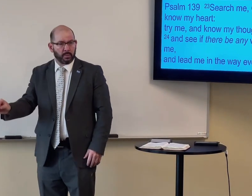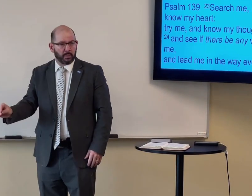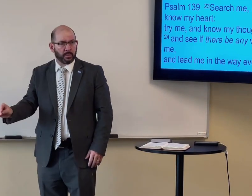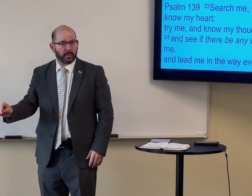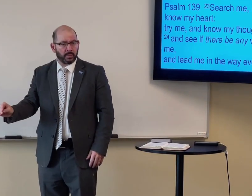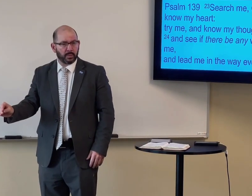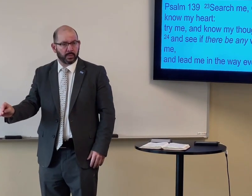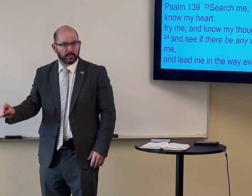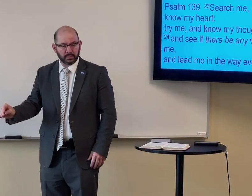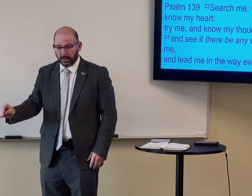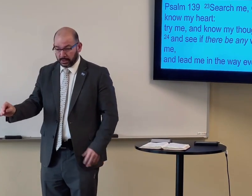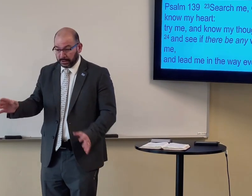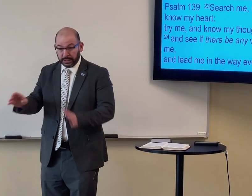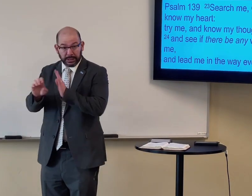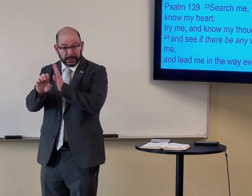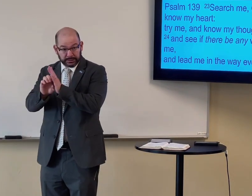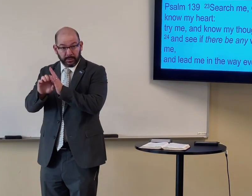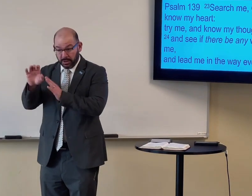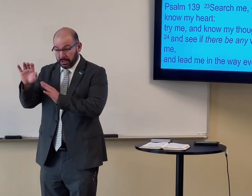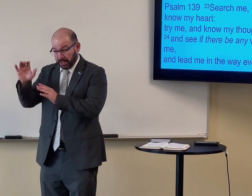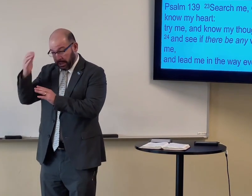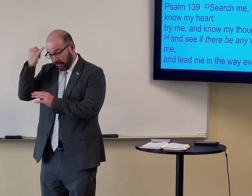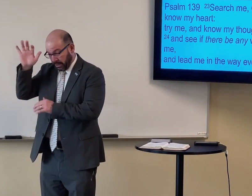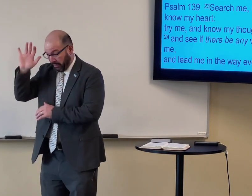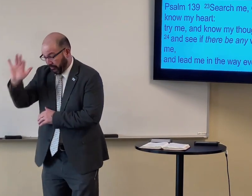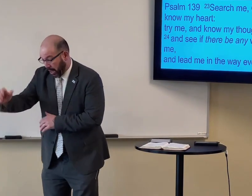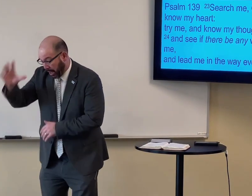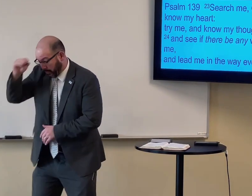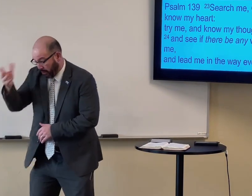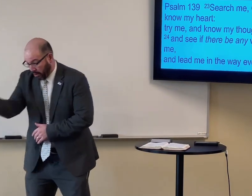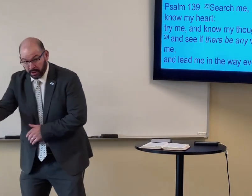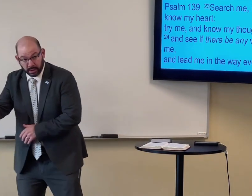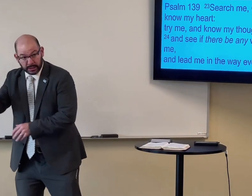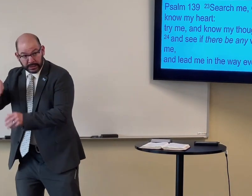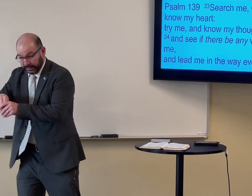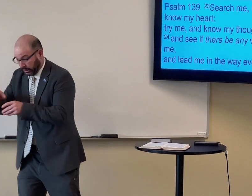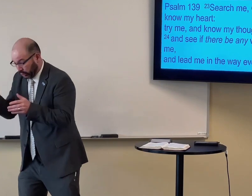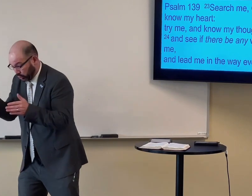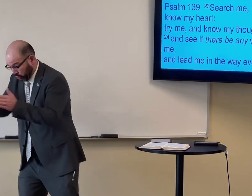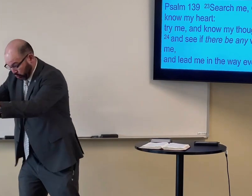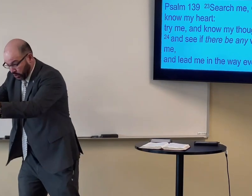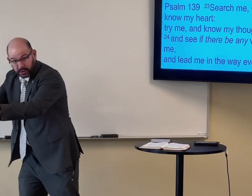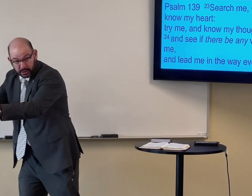Maybe another boy. Yeah. Here's the boy, he's playing in the street.